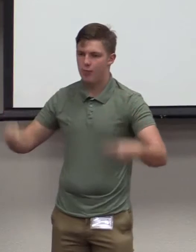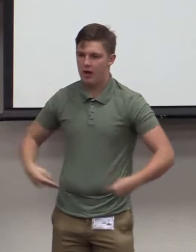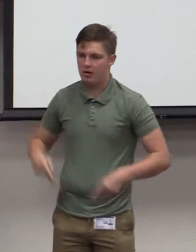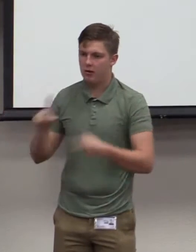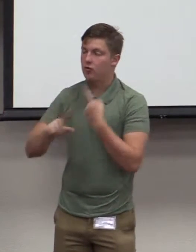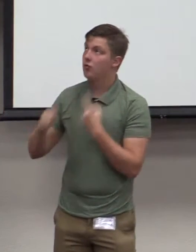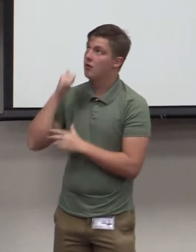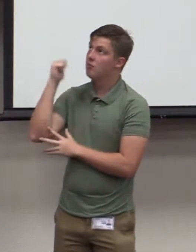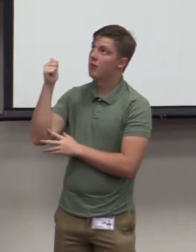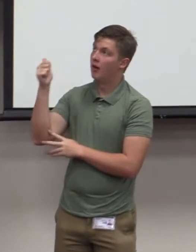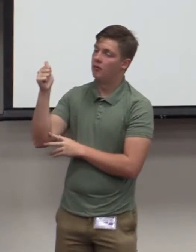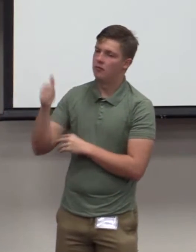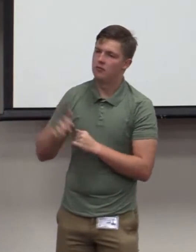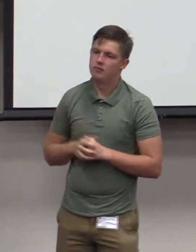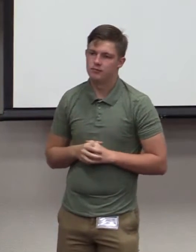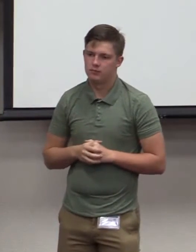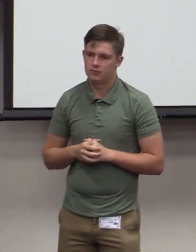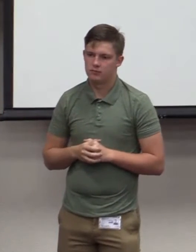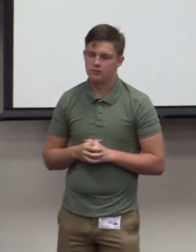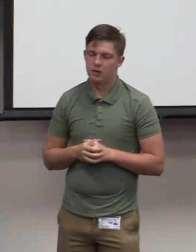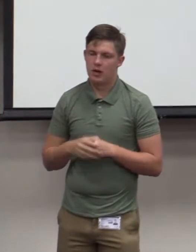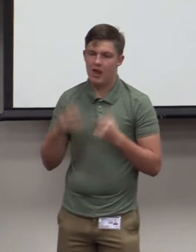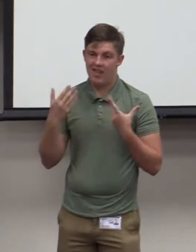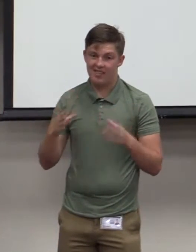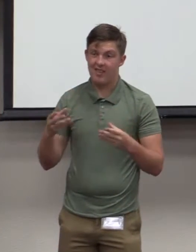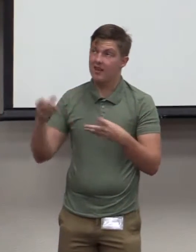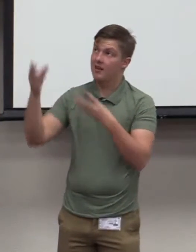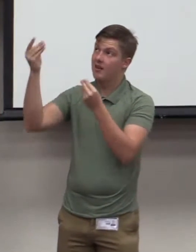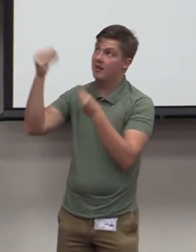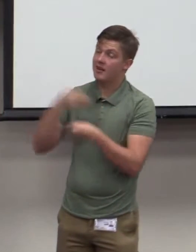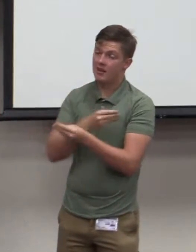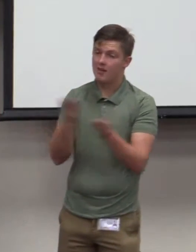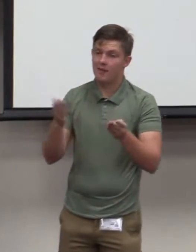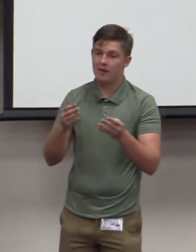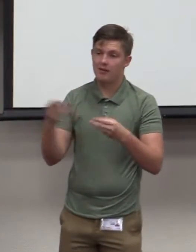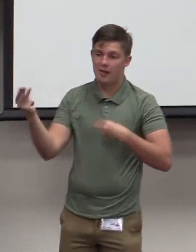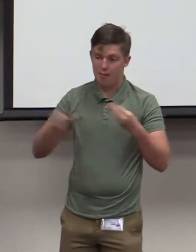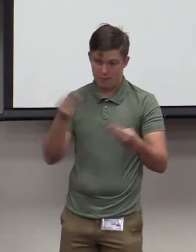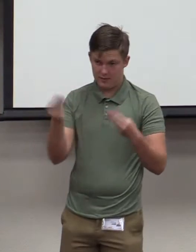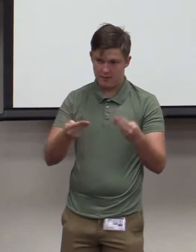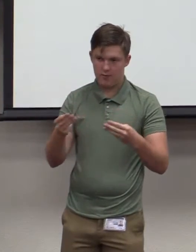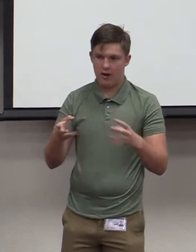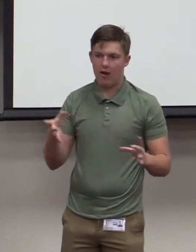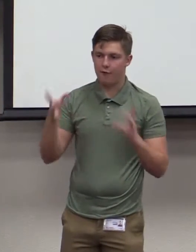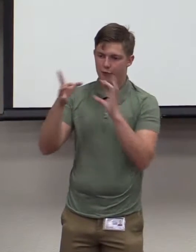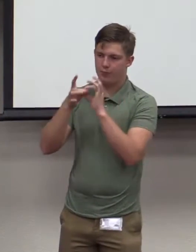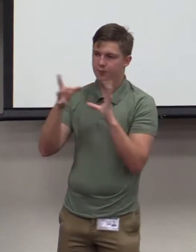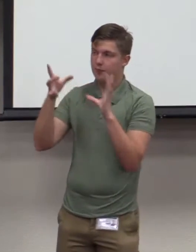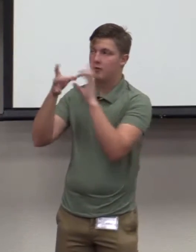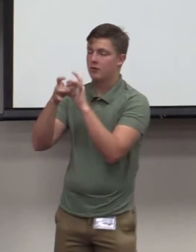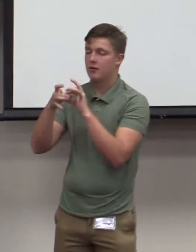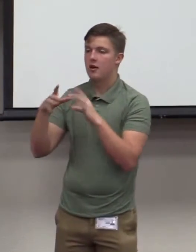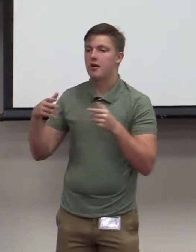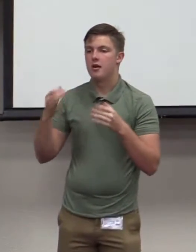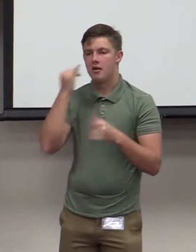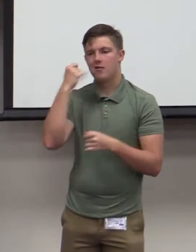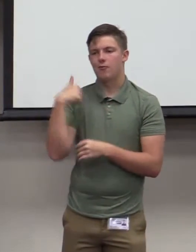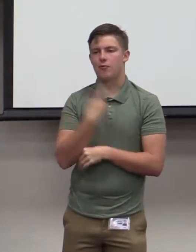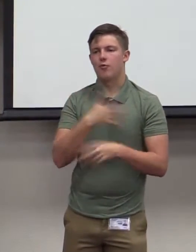himself. And then he gave us the ministry of reconciliation. If we want to be people